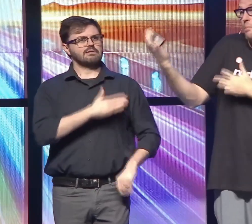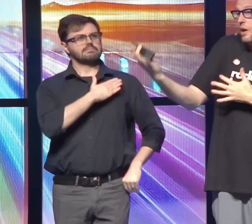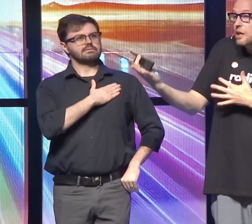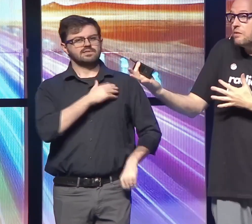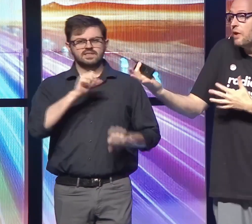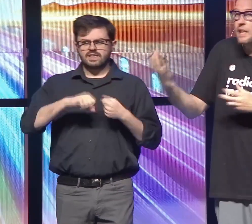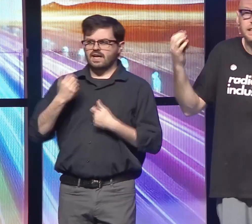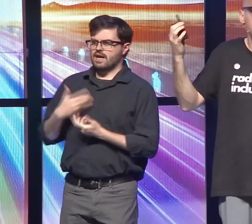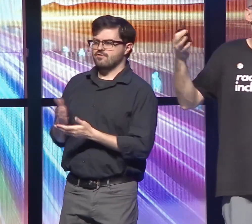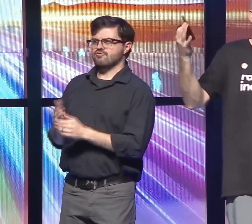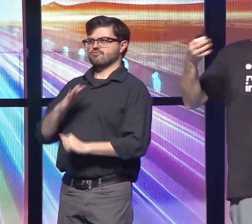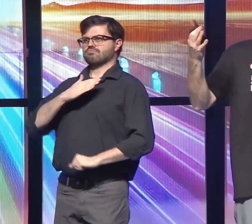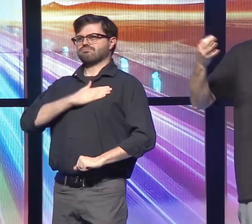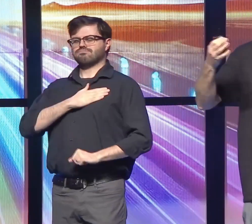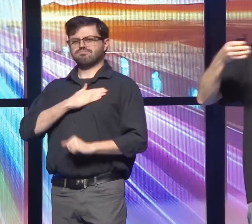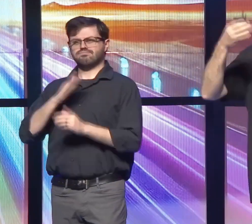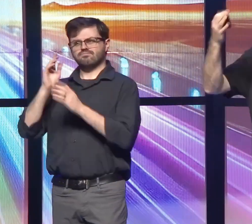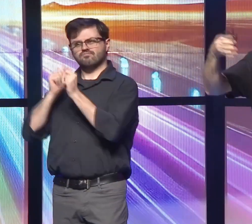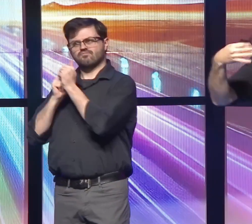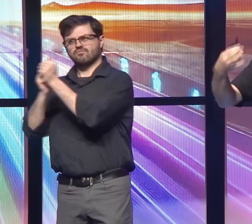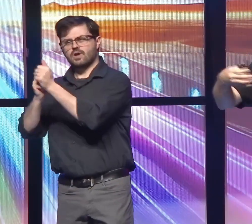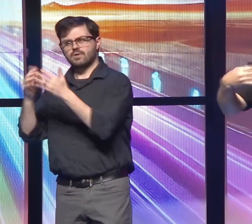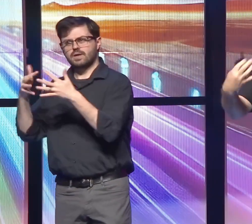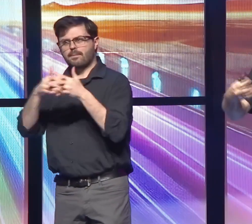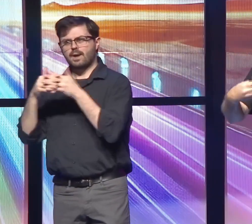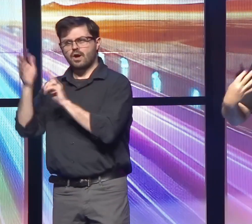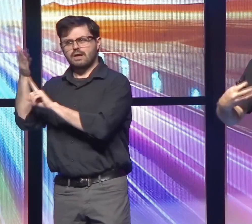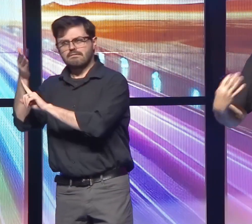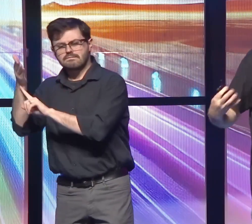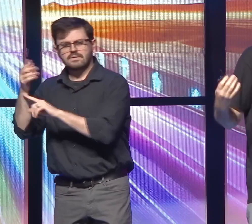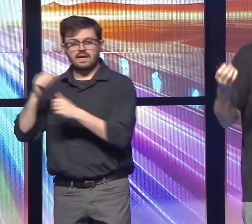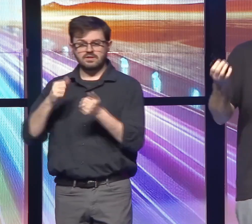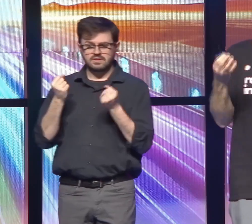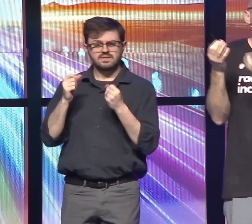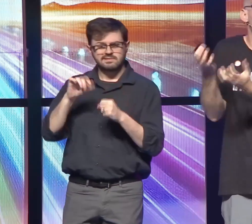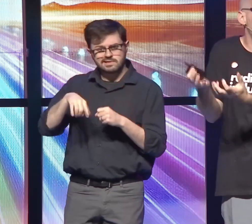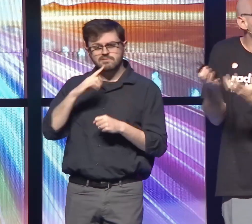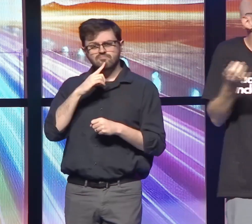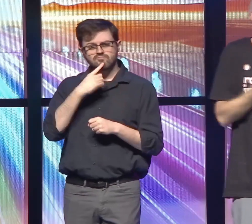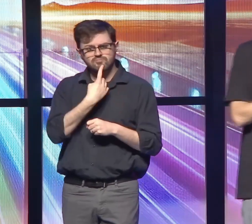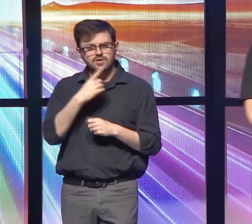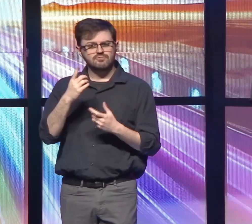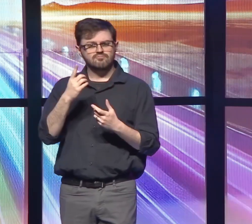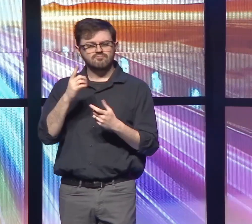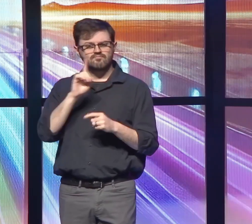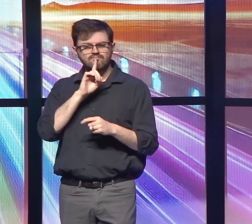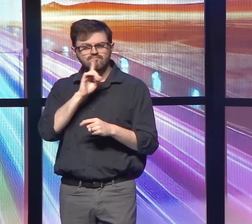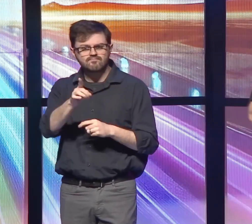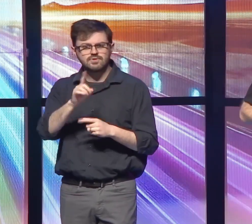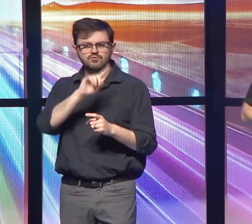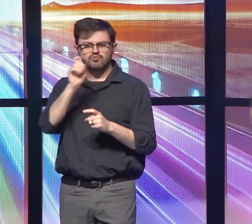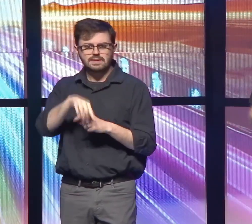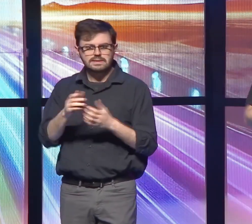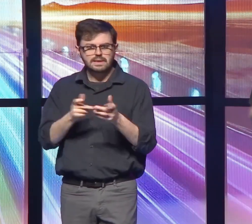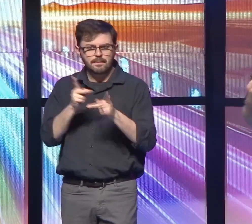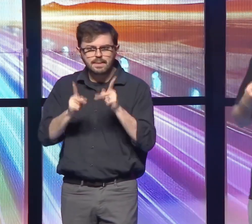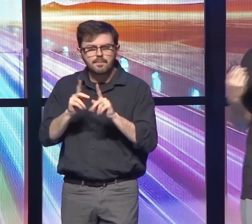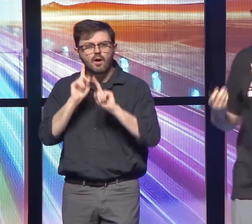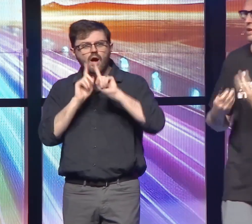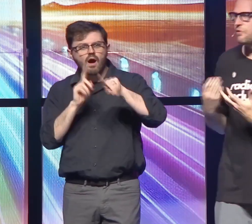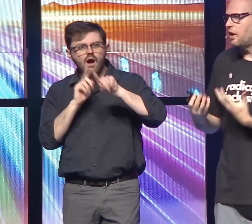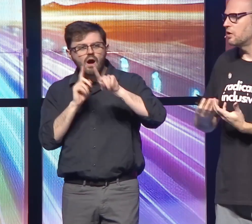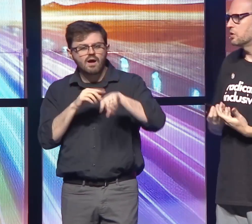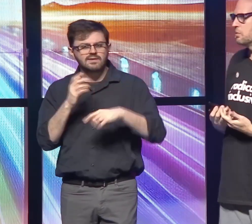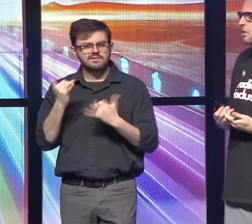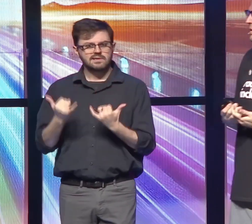to an American flag? Like, these are real questions that a lot of communities wrestle with today. And these would be similar in nature to the questions that these